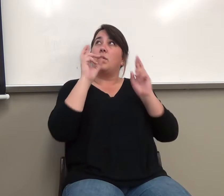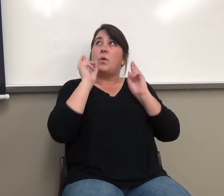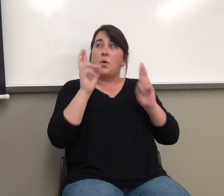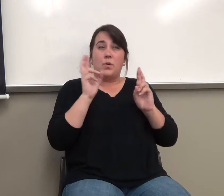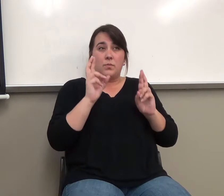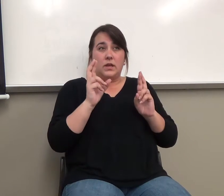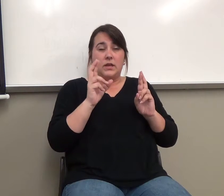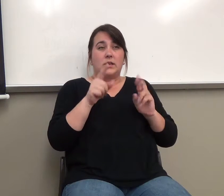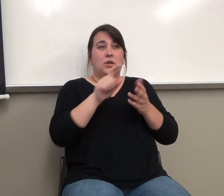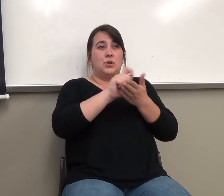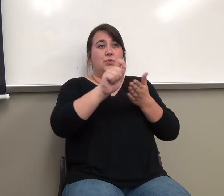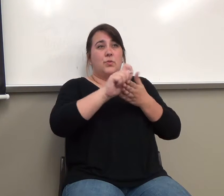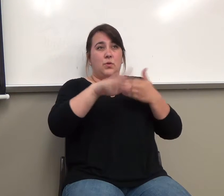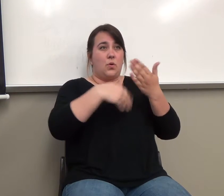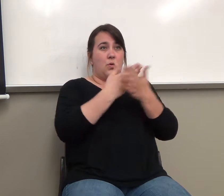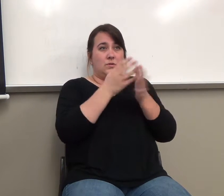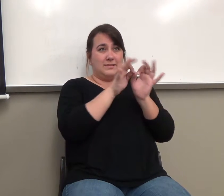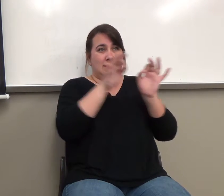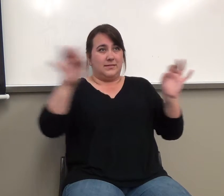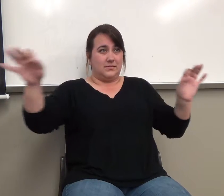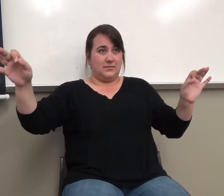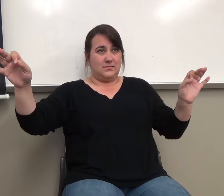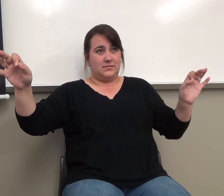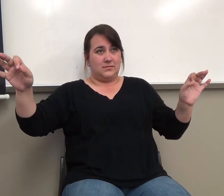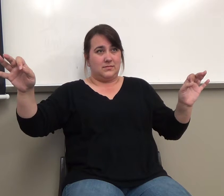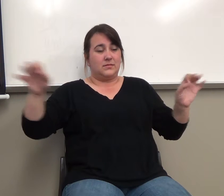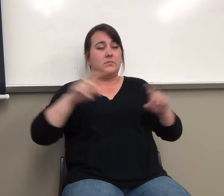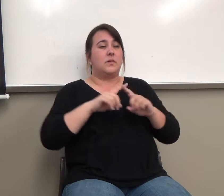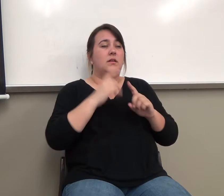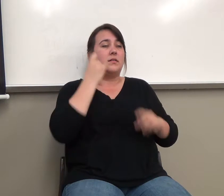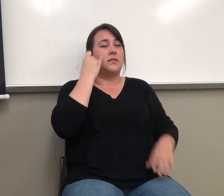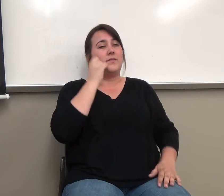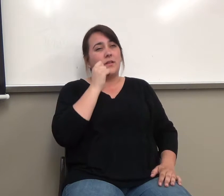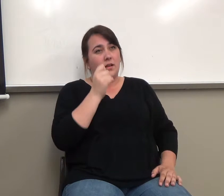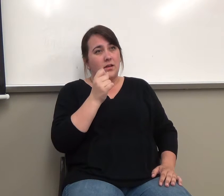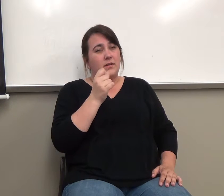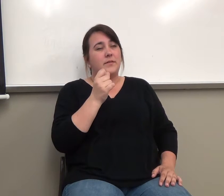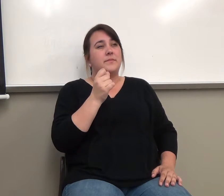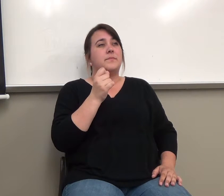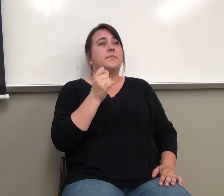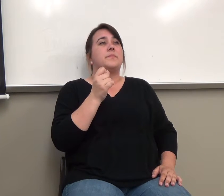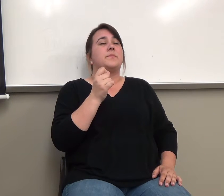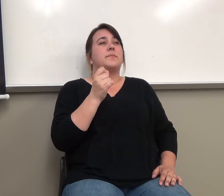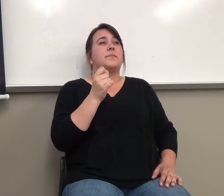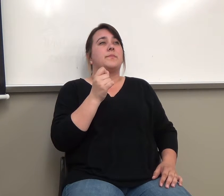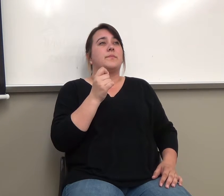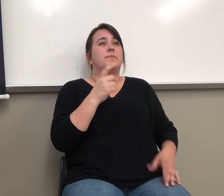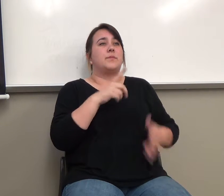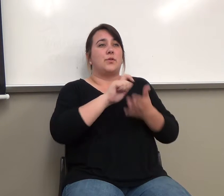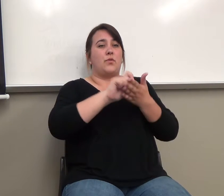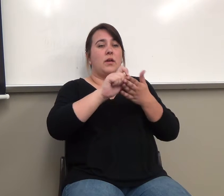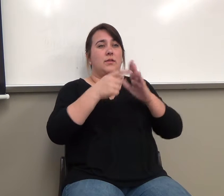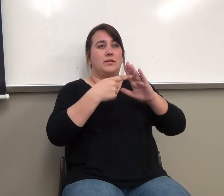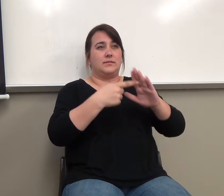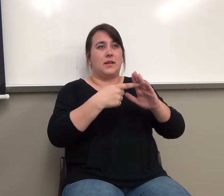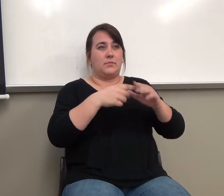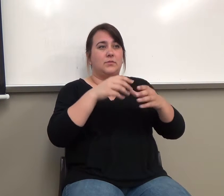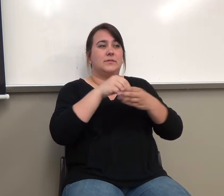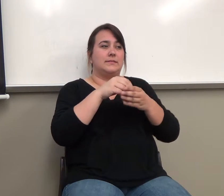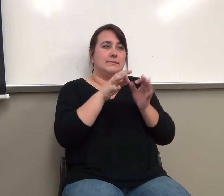wrote a whole sentence out, but if not, write out the examples in sentence form. You